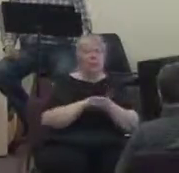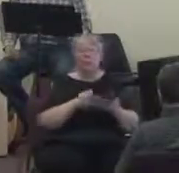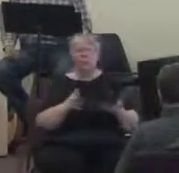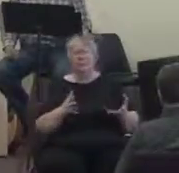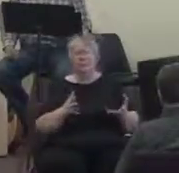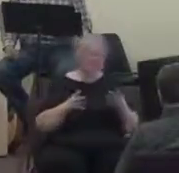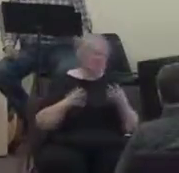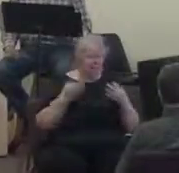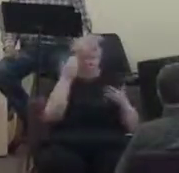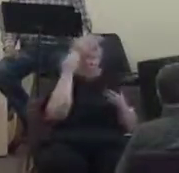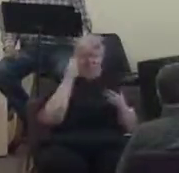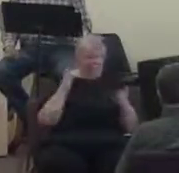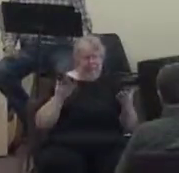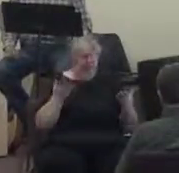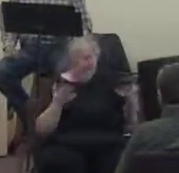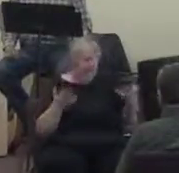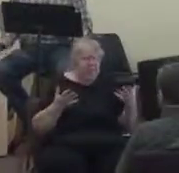act goofy?